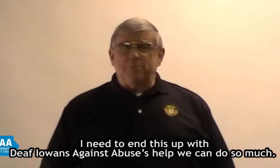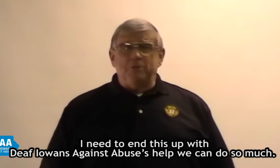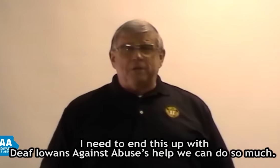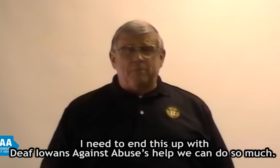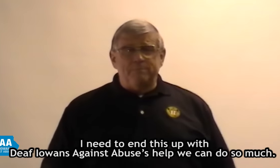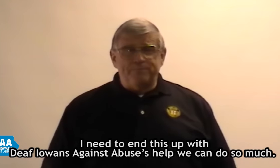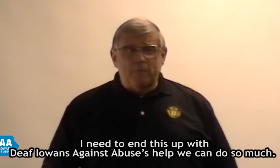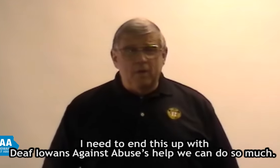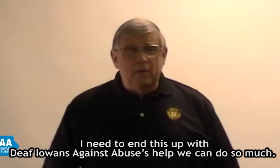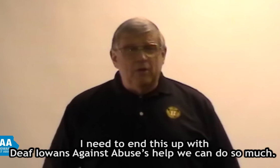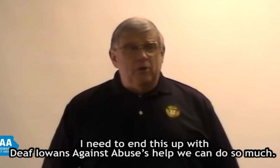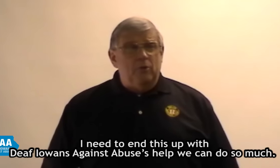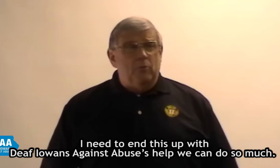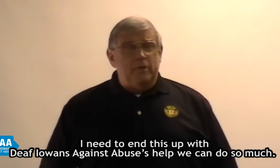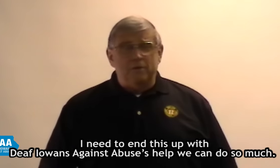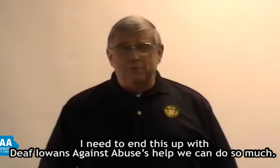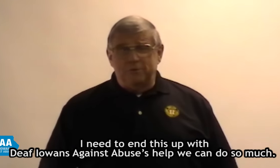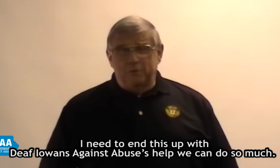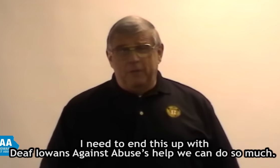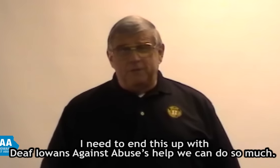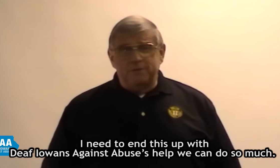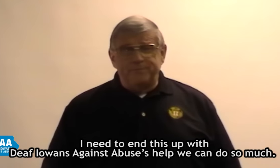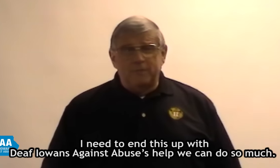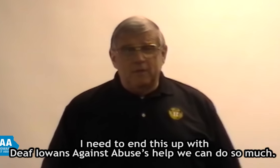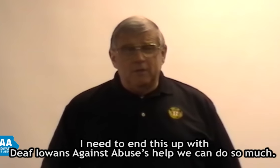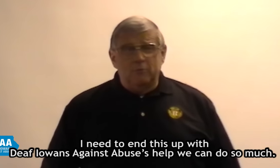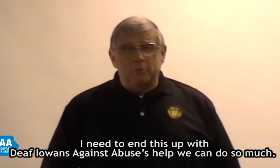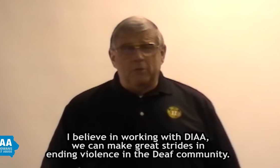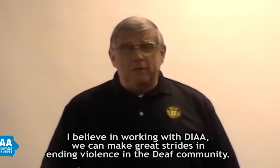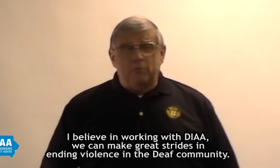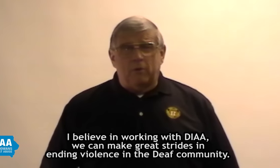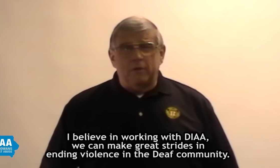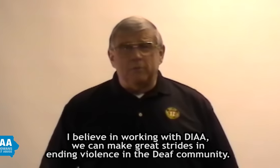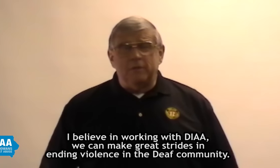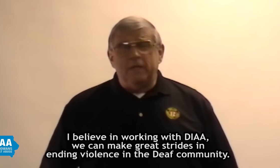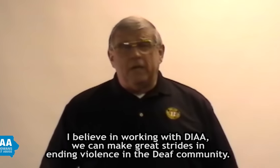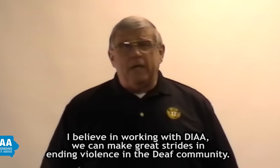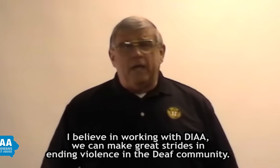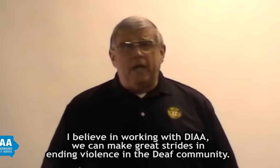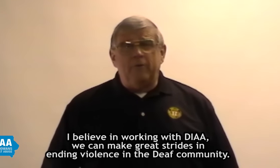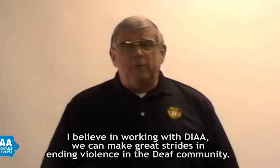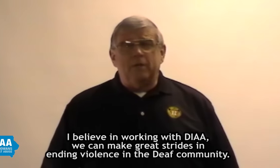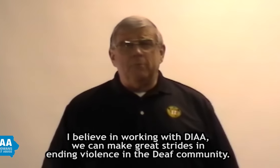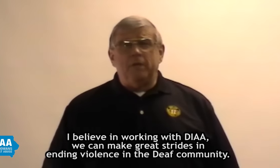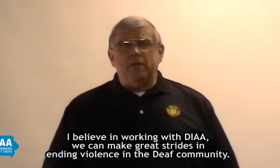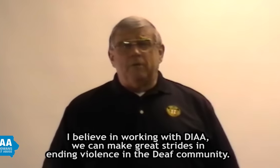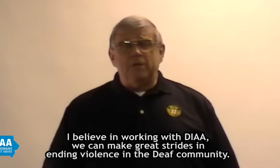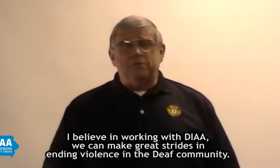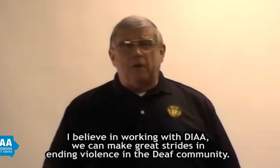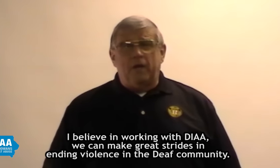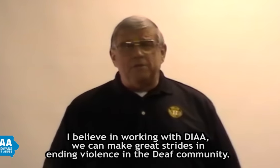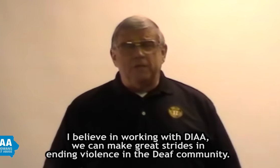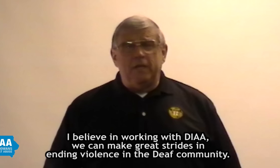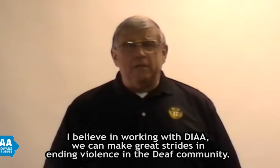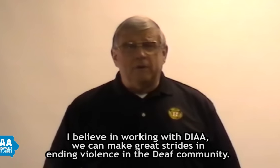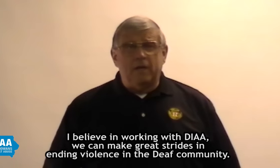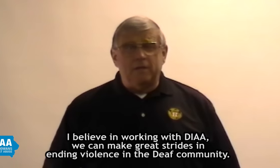Against Abuse Help. We can do so much. Working with DIAA, we can made great strides in ending